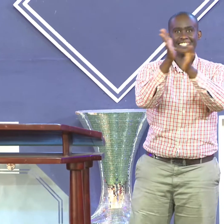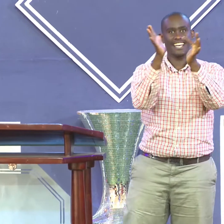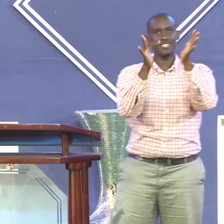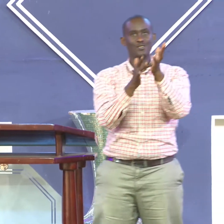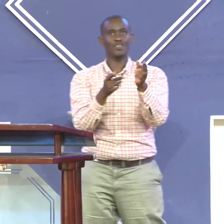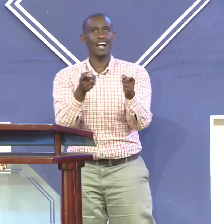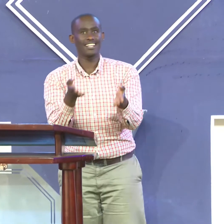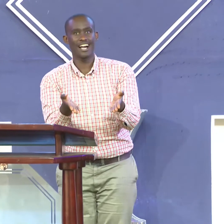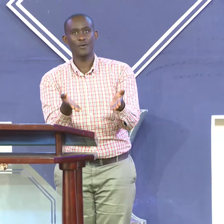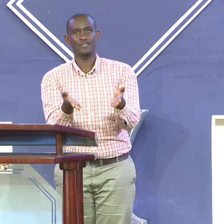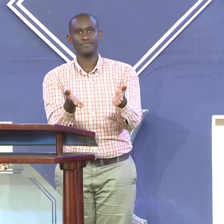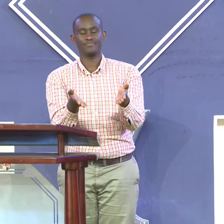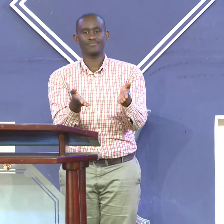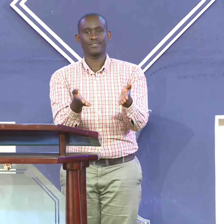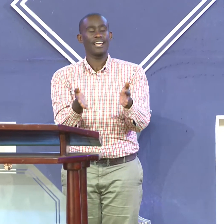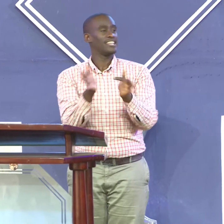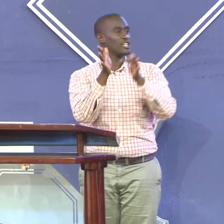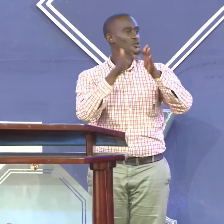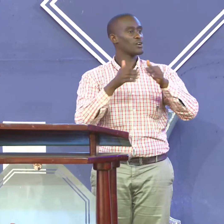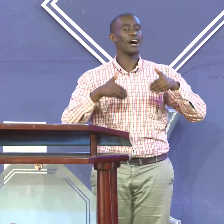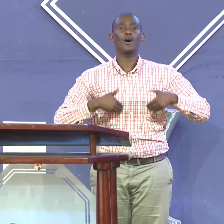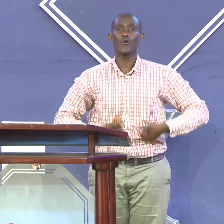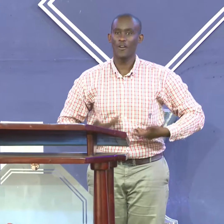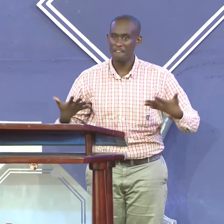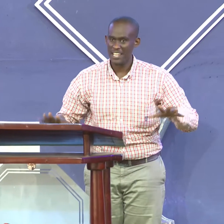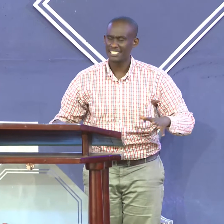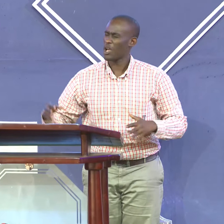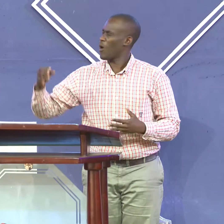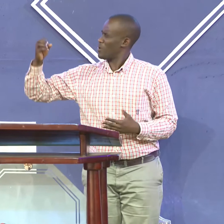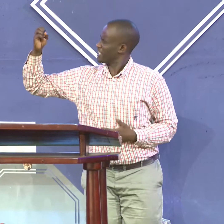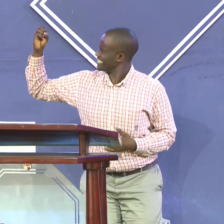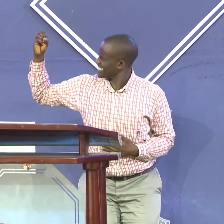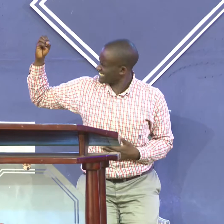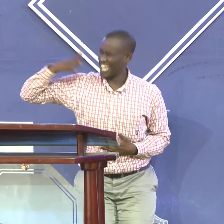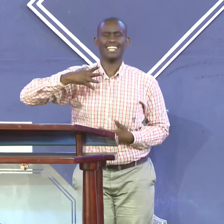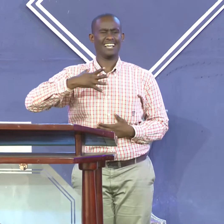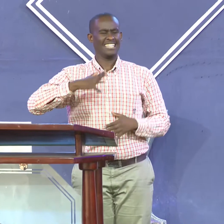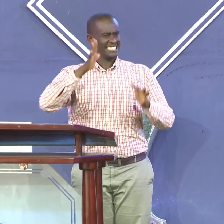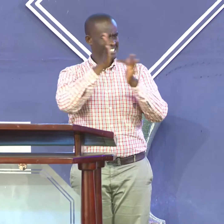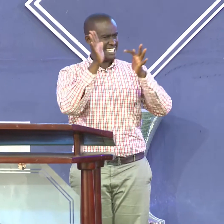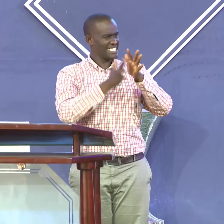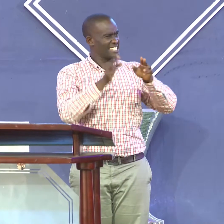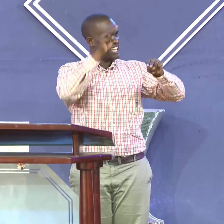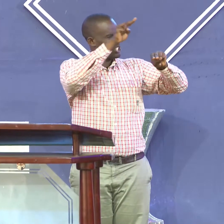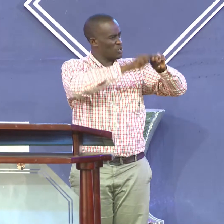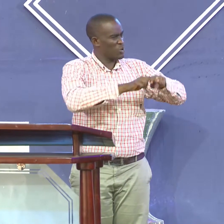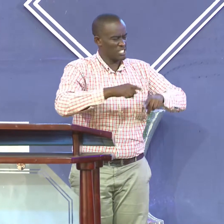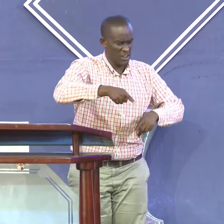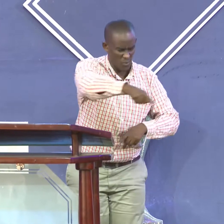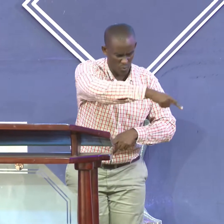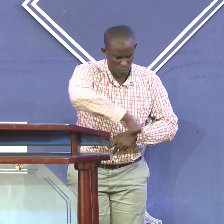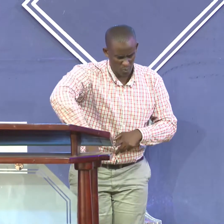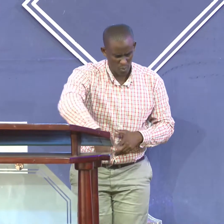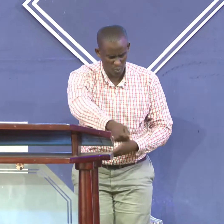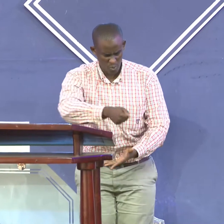awo. When Jesus was there. Akoye. Tired. Sana gwaka. The sun is shining. Atudde ku luzzi. And he's at the well.